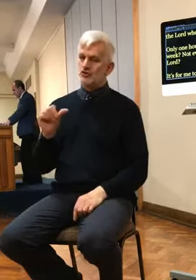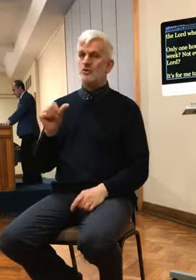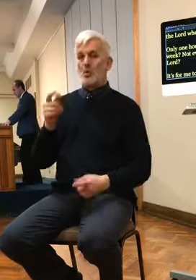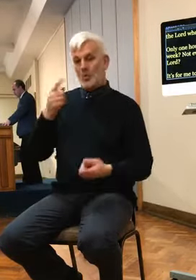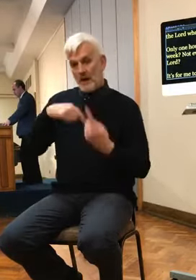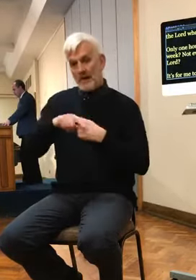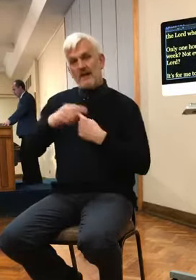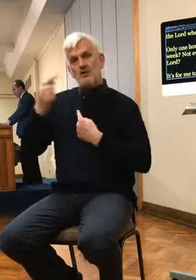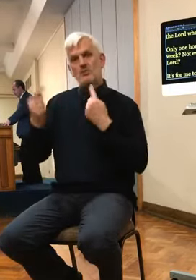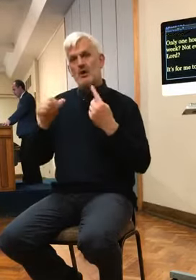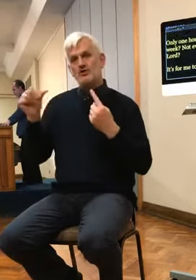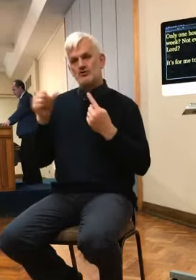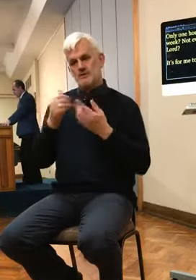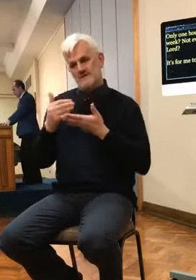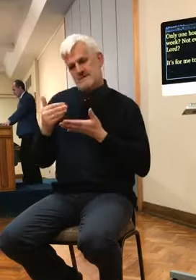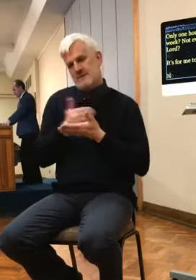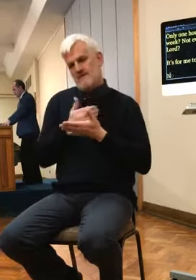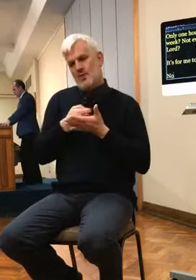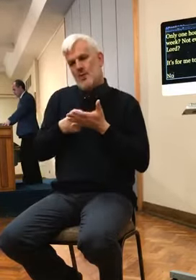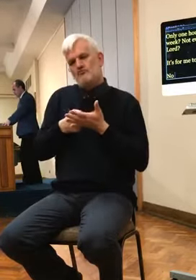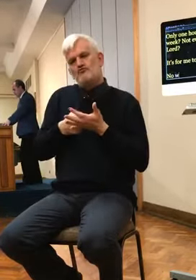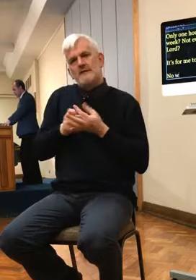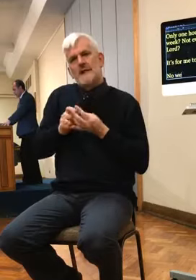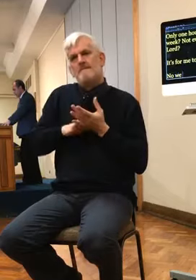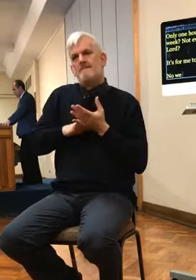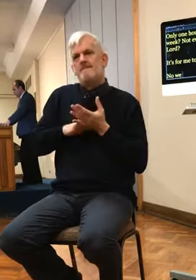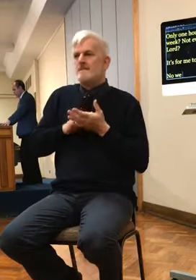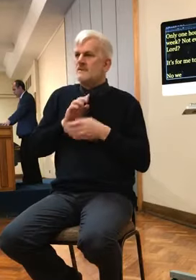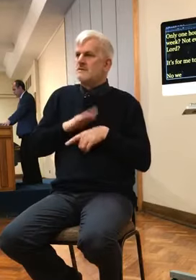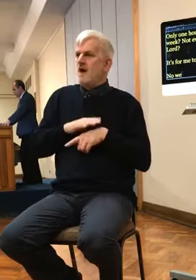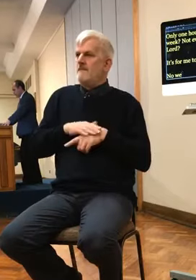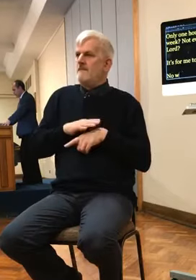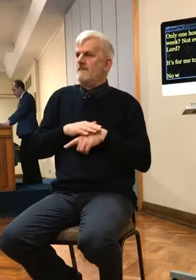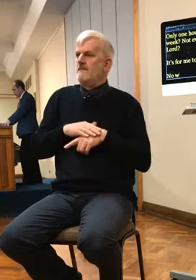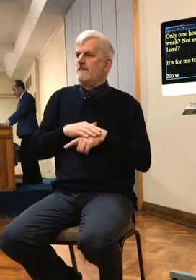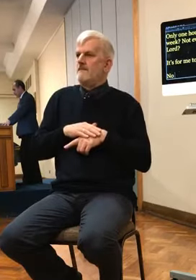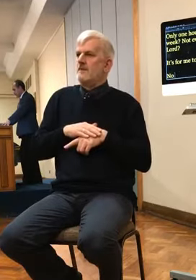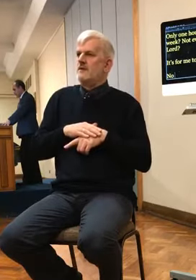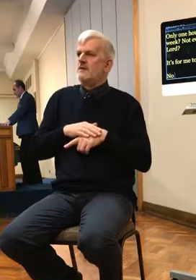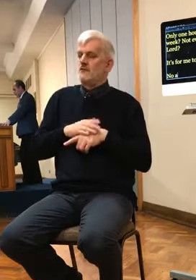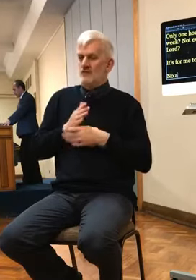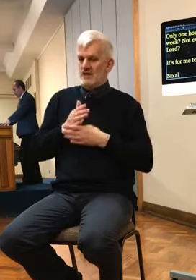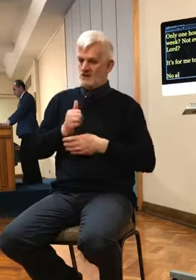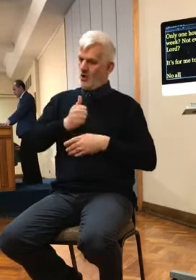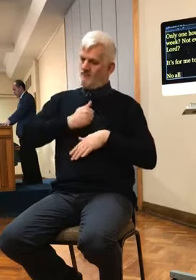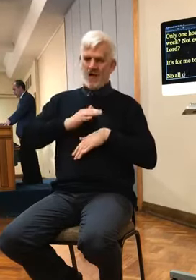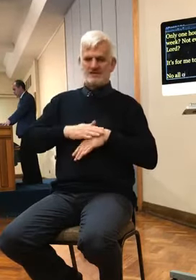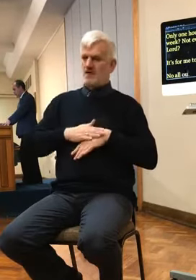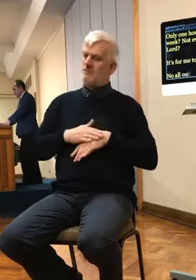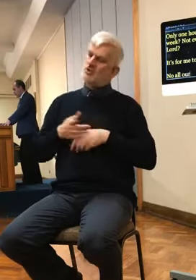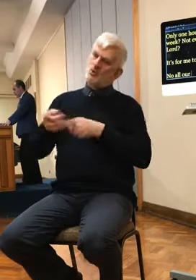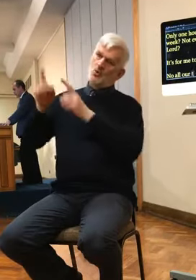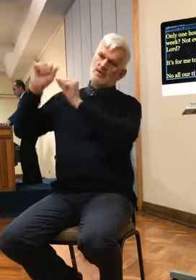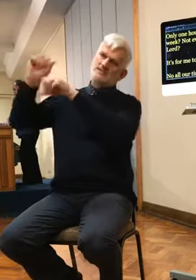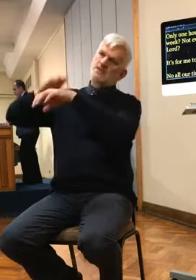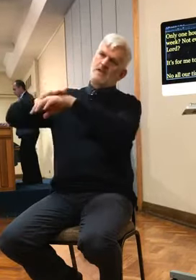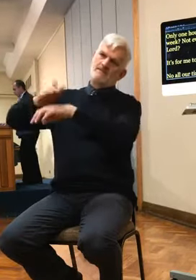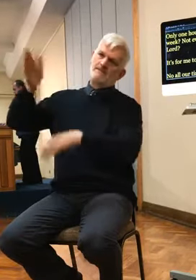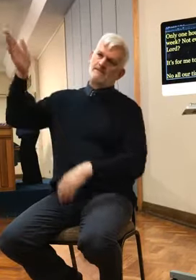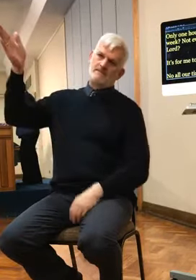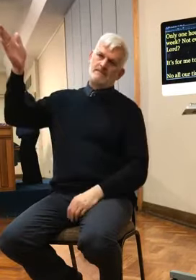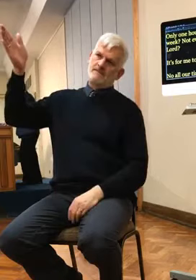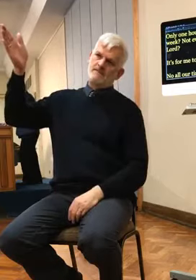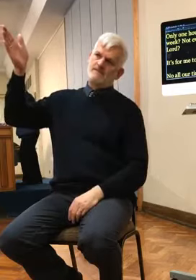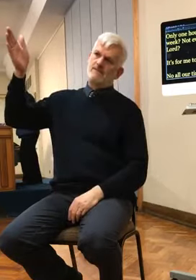the time. All our time is to the Lord Jesus Christ by right. We are all full-time